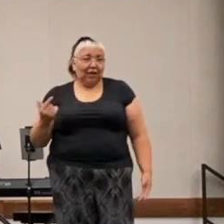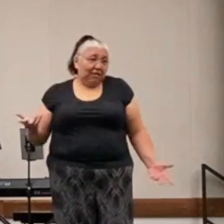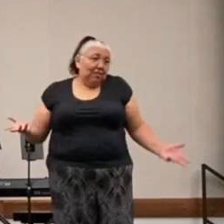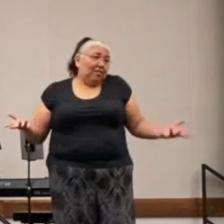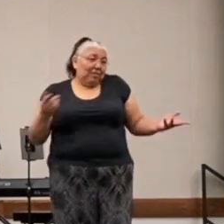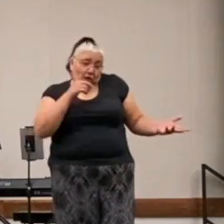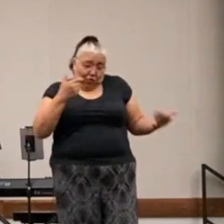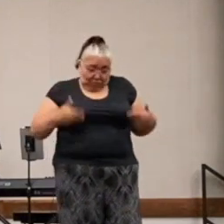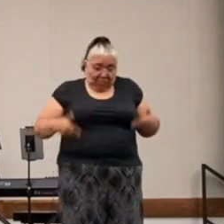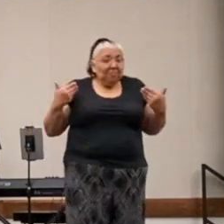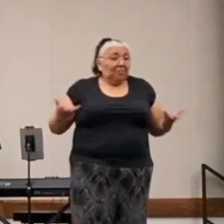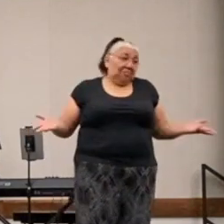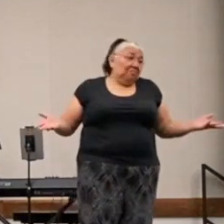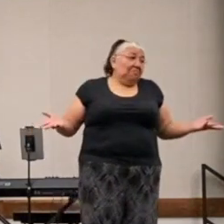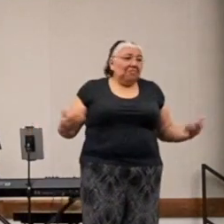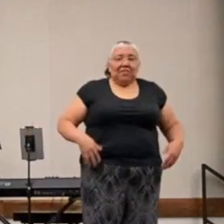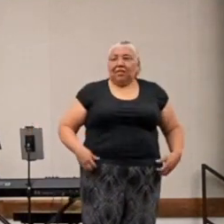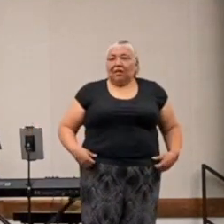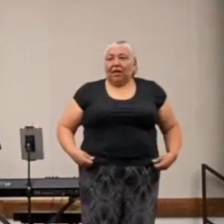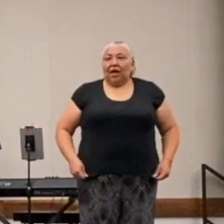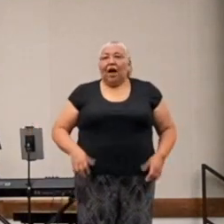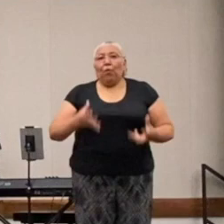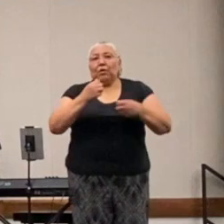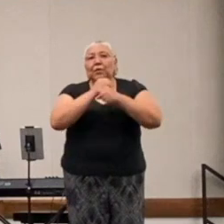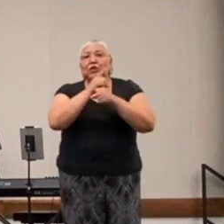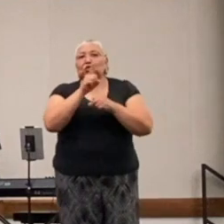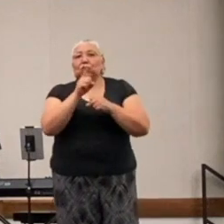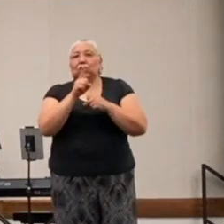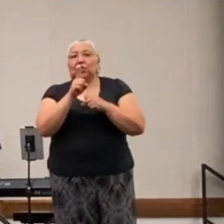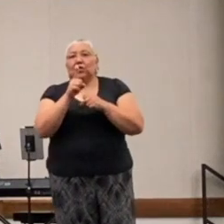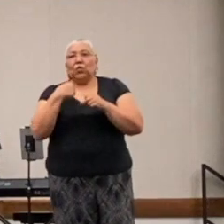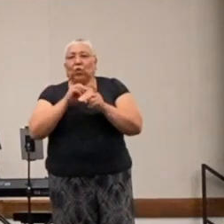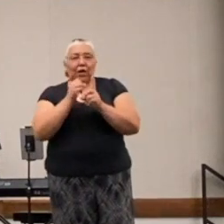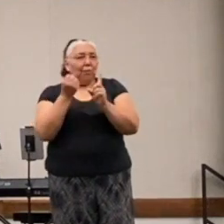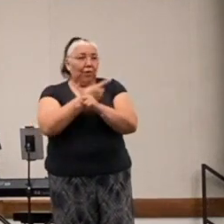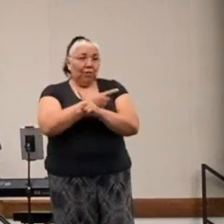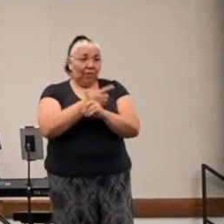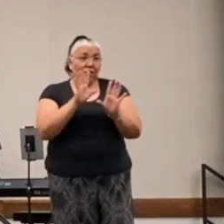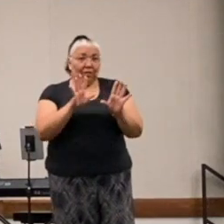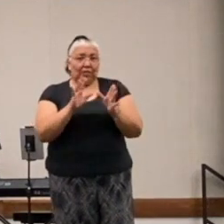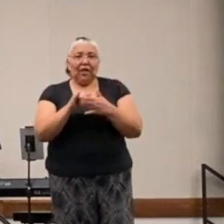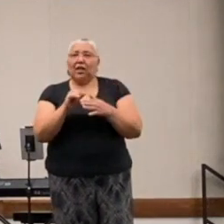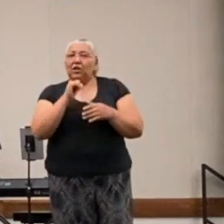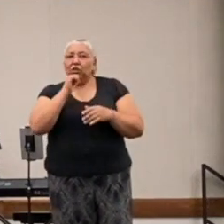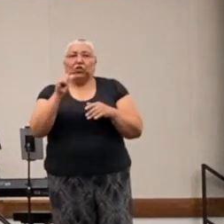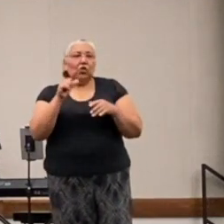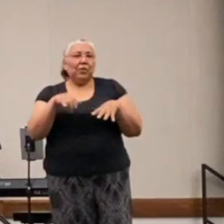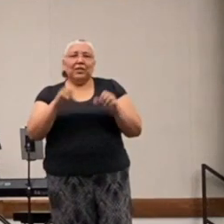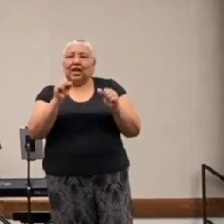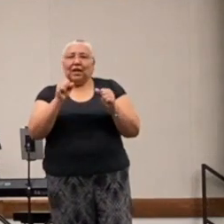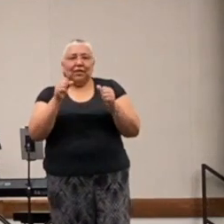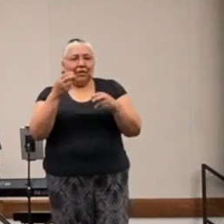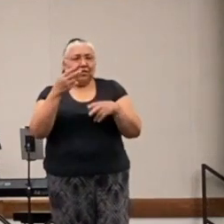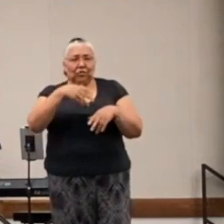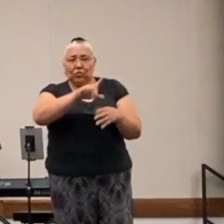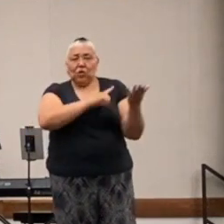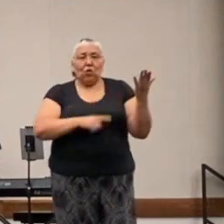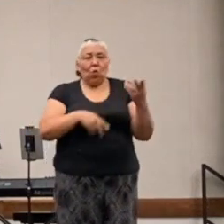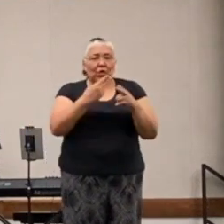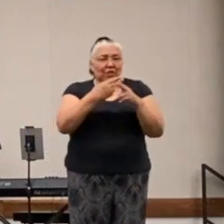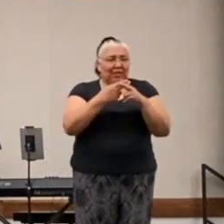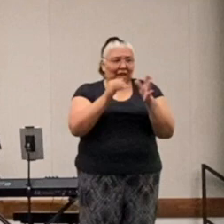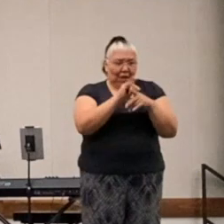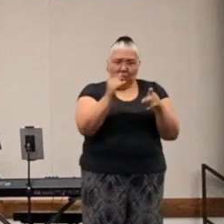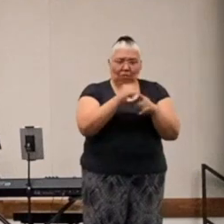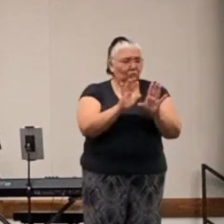That's Jason King. That's me. Right? I wanted to make sure that we deflected. Right? And don't be taking the Lord's name in